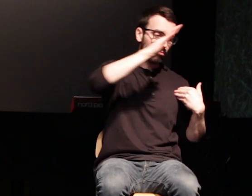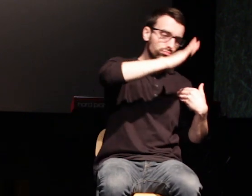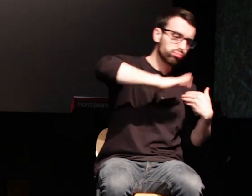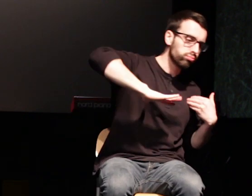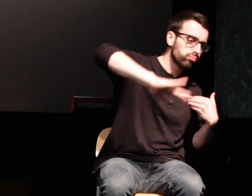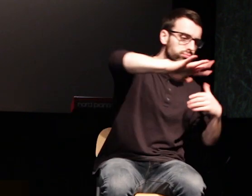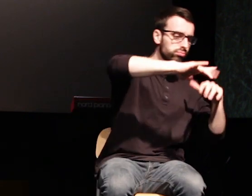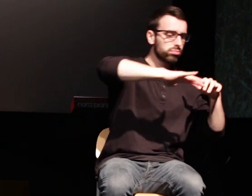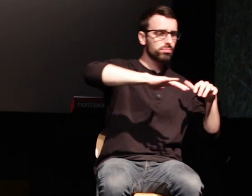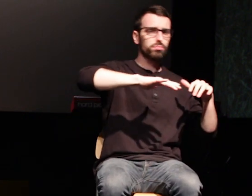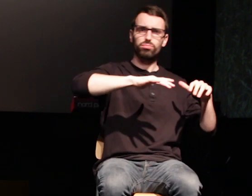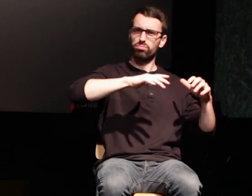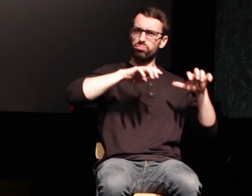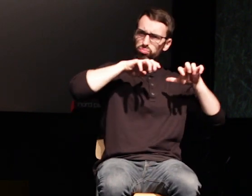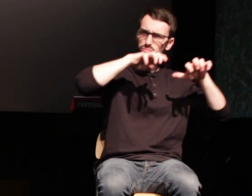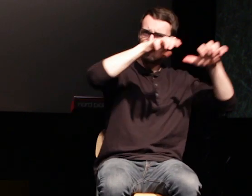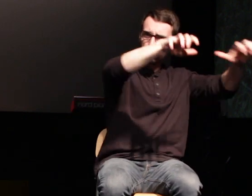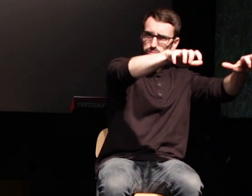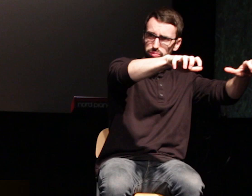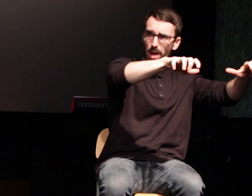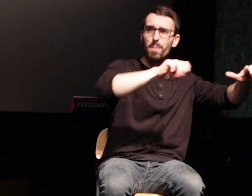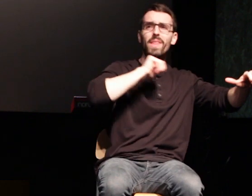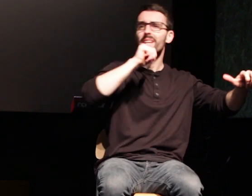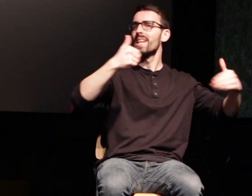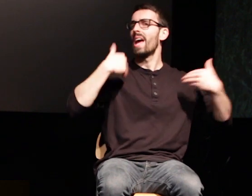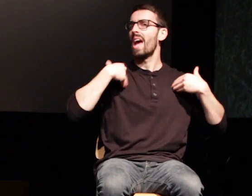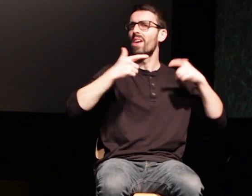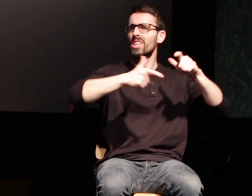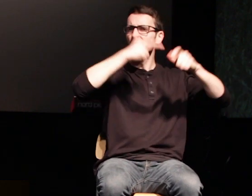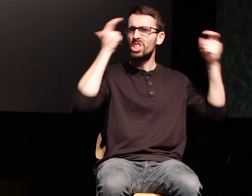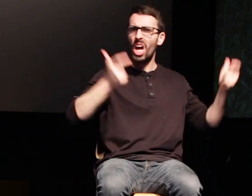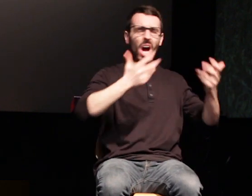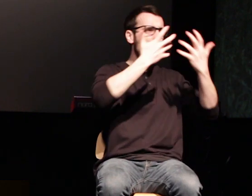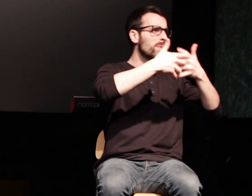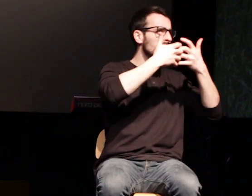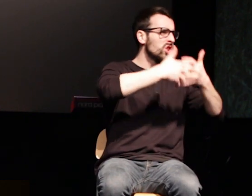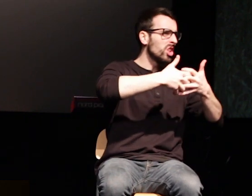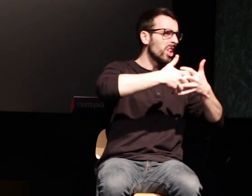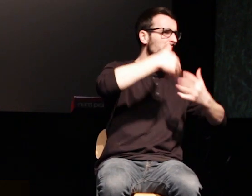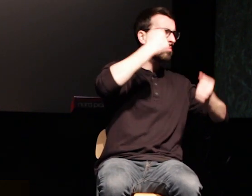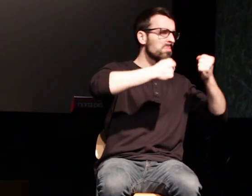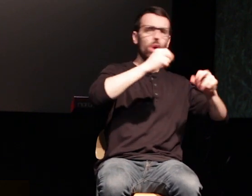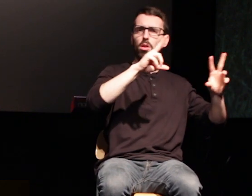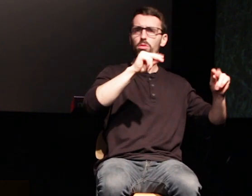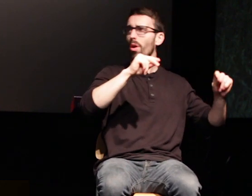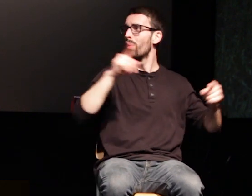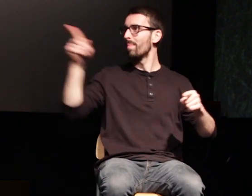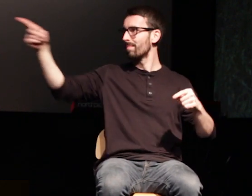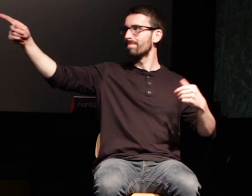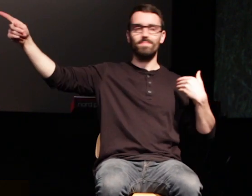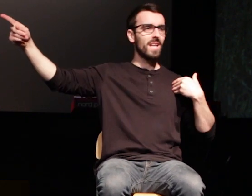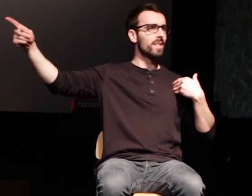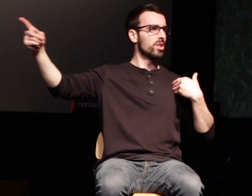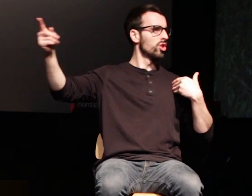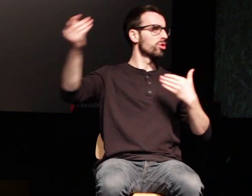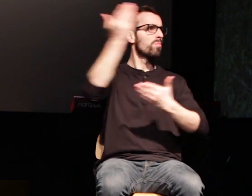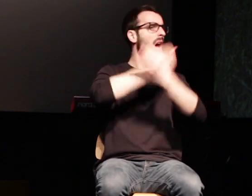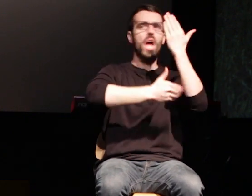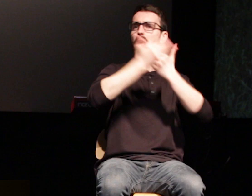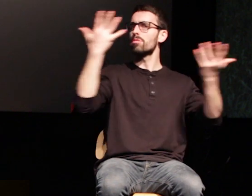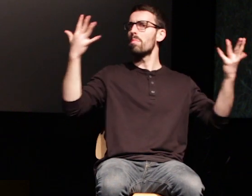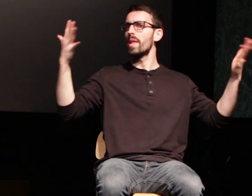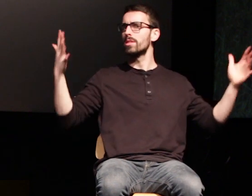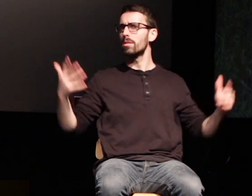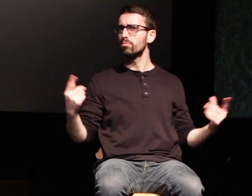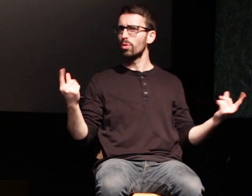combines. They didn't have tractors. They didn't have big old trailers and seed spreaders. They didn't have that. You know what they had? Los manos. They had some hands. So